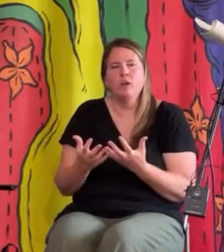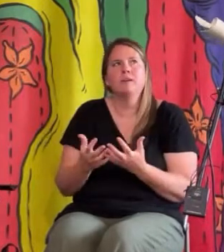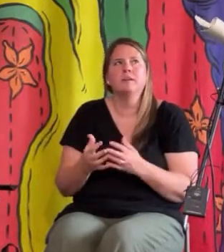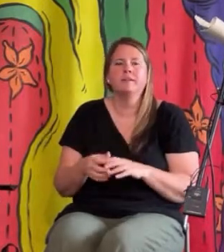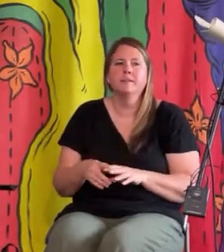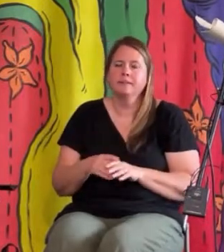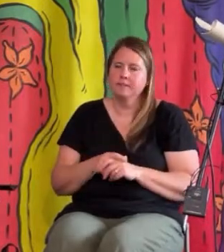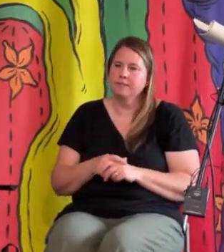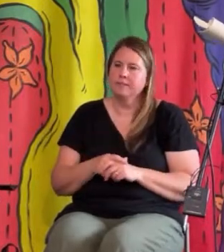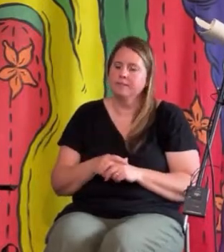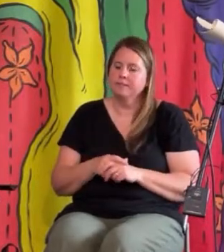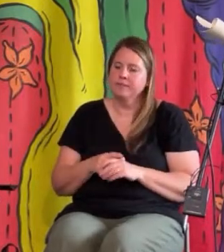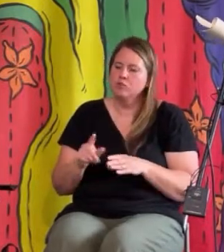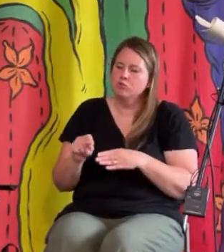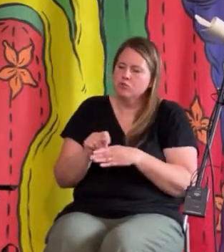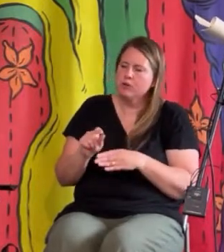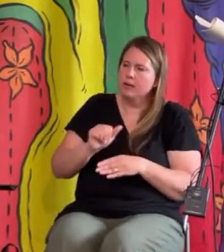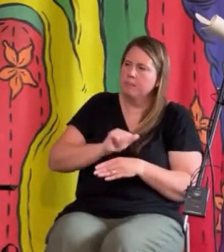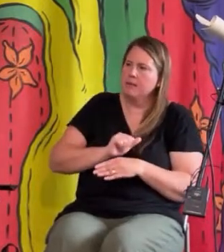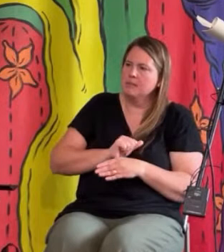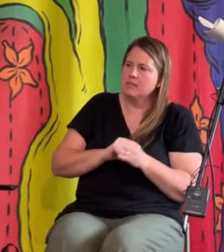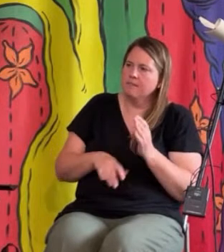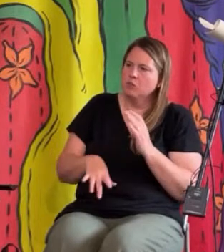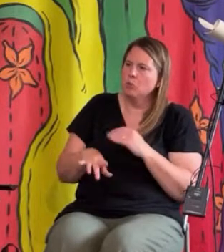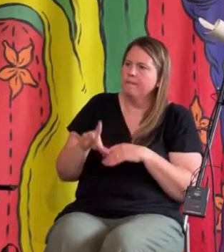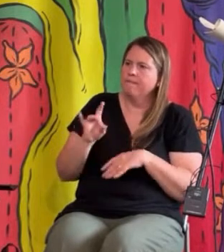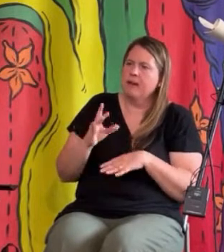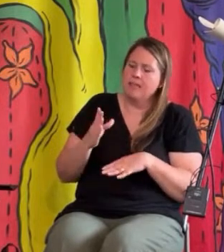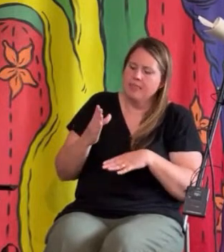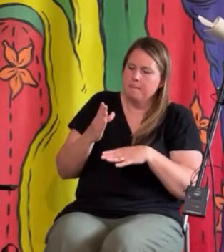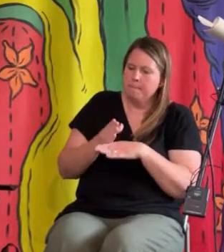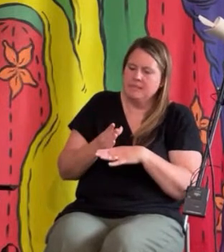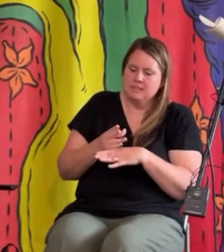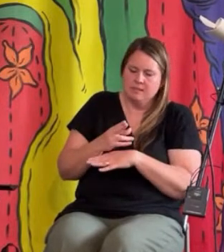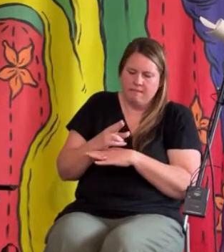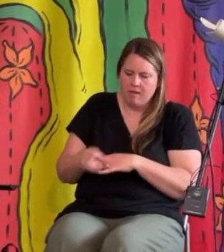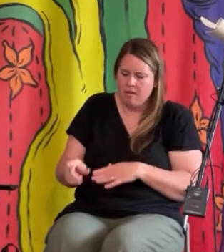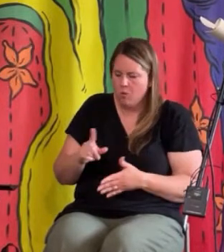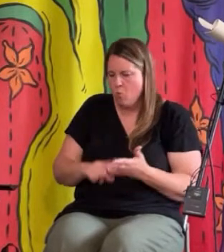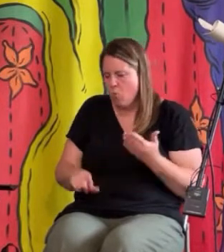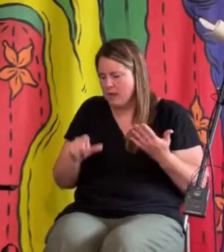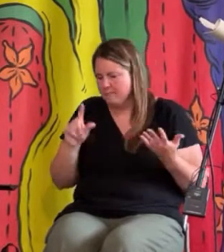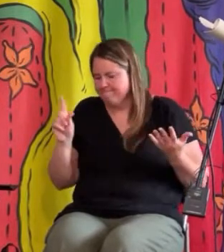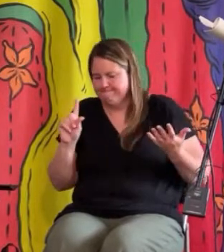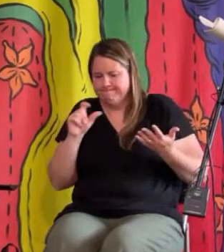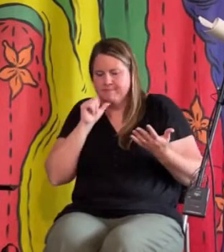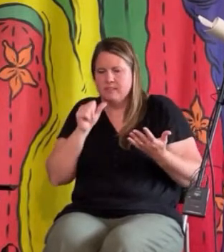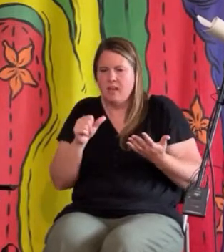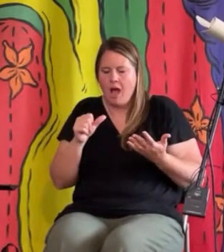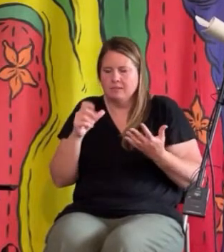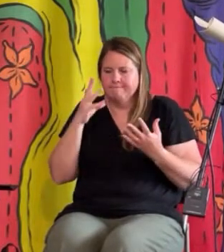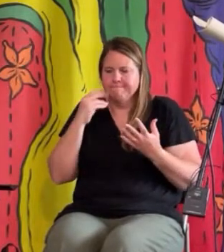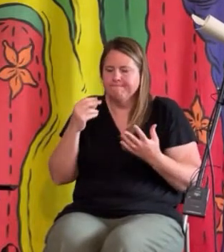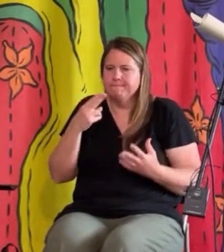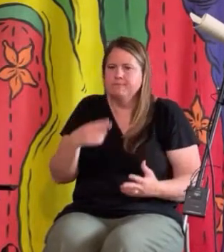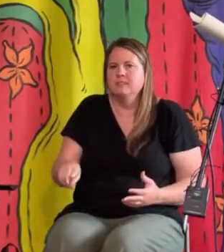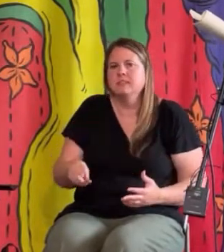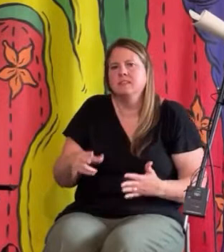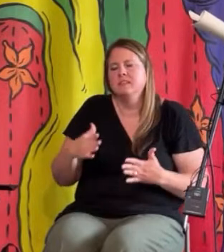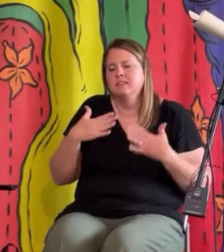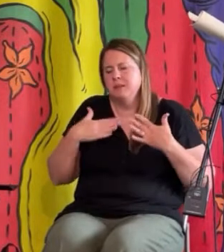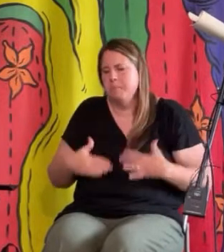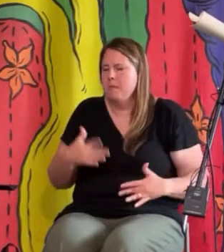To train myself to find, in the midst of hell, what isn't hell. The body